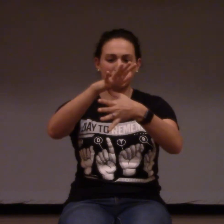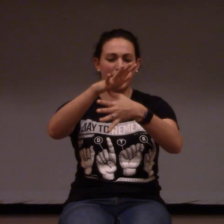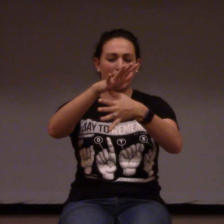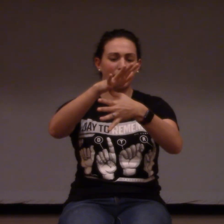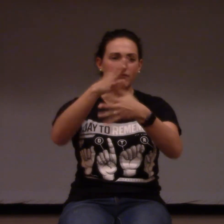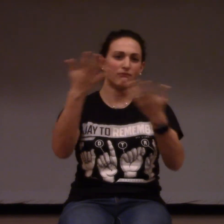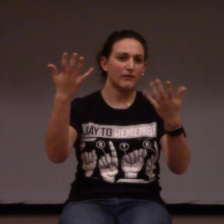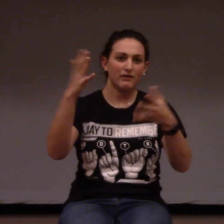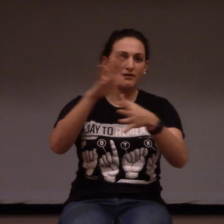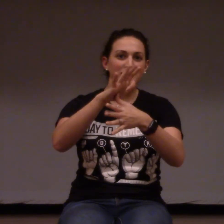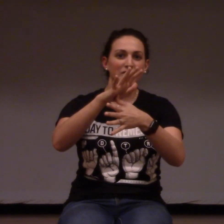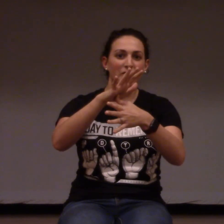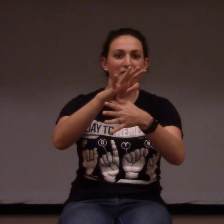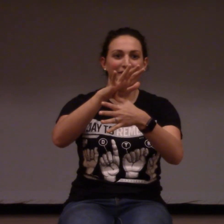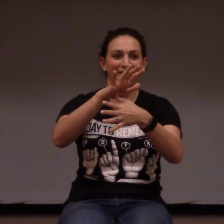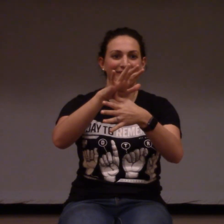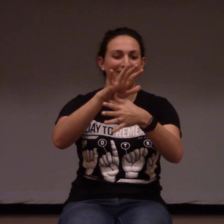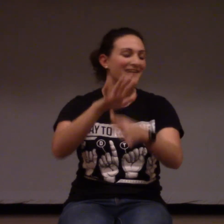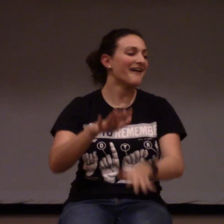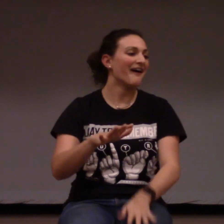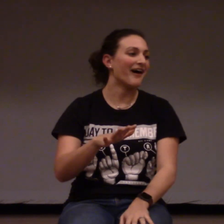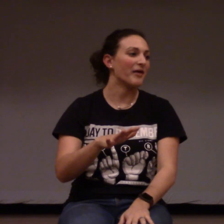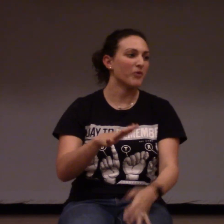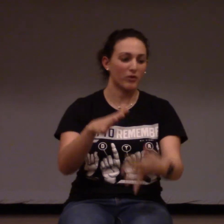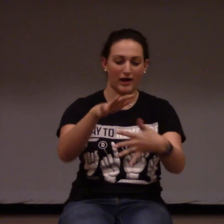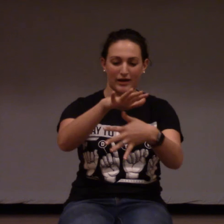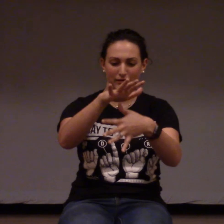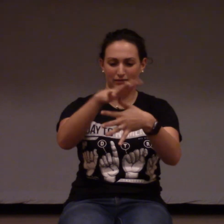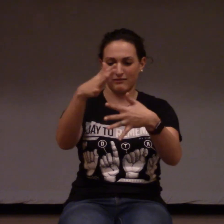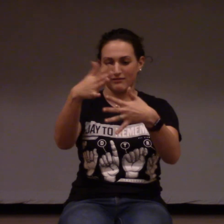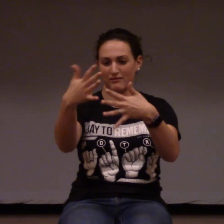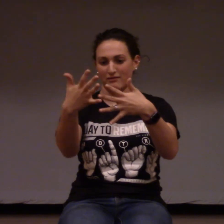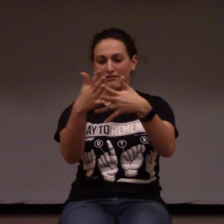A. So, or I.